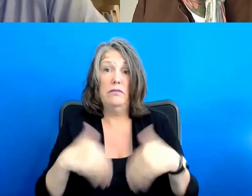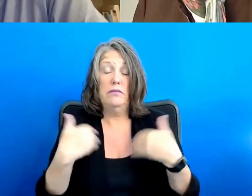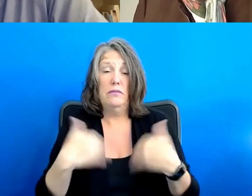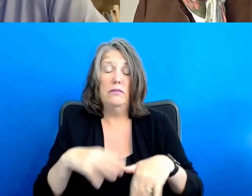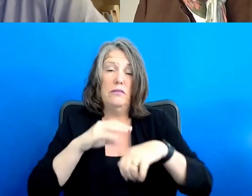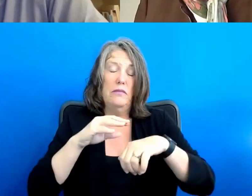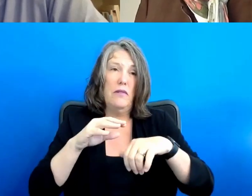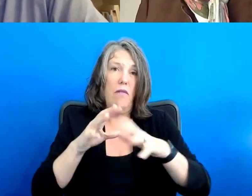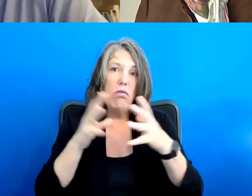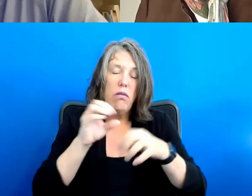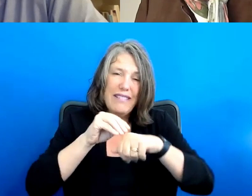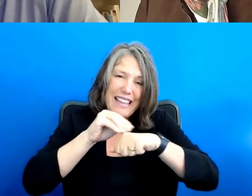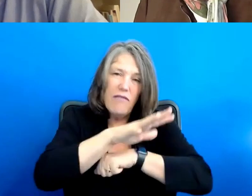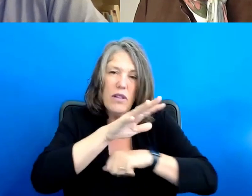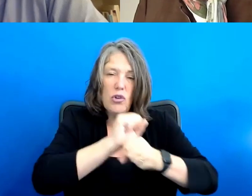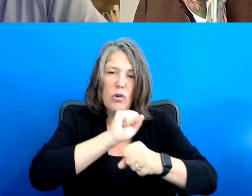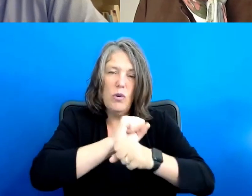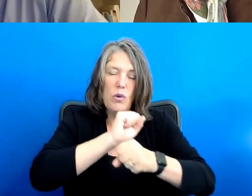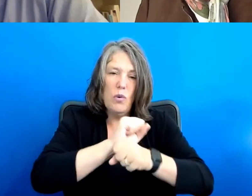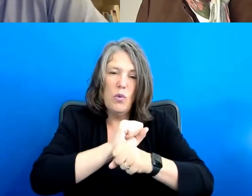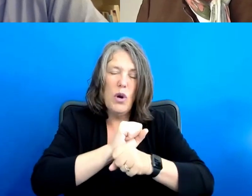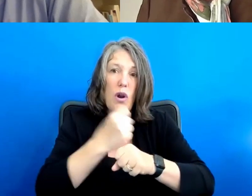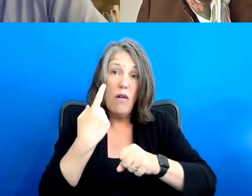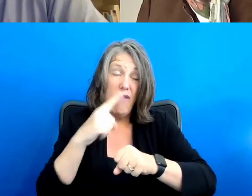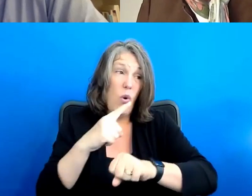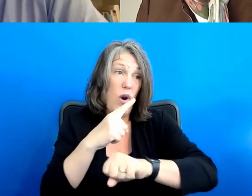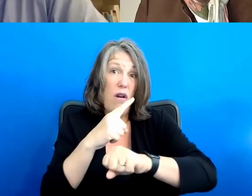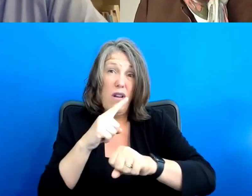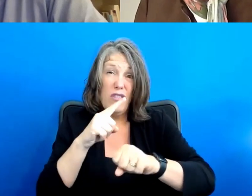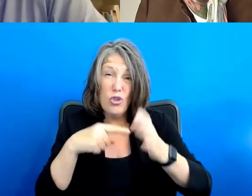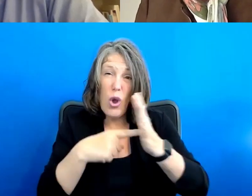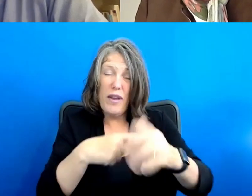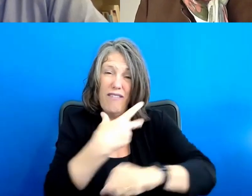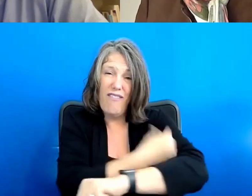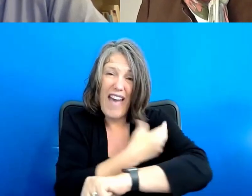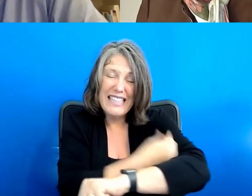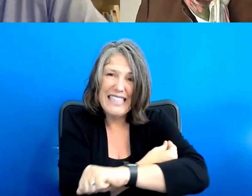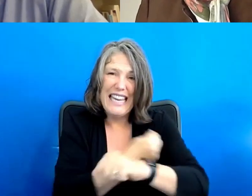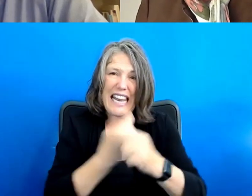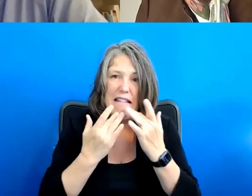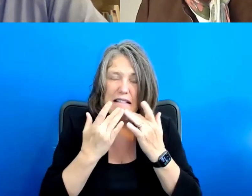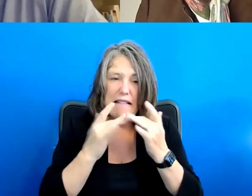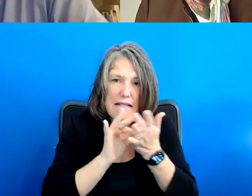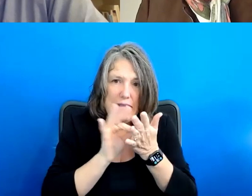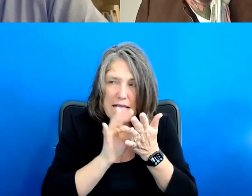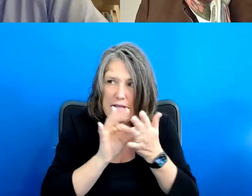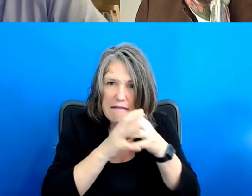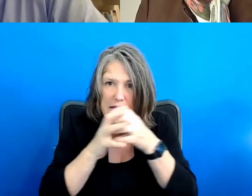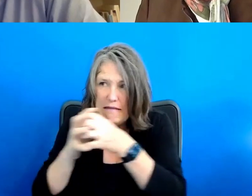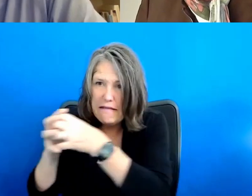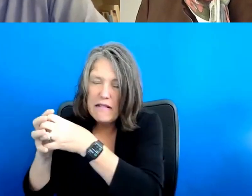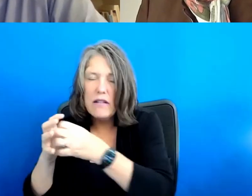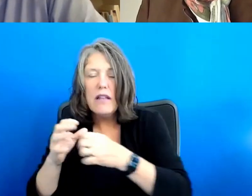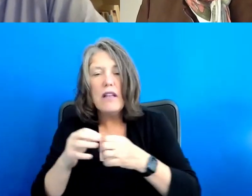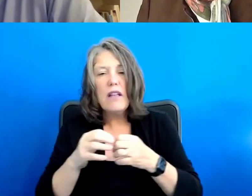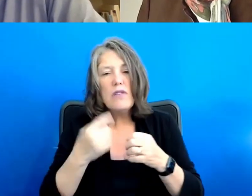influential work on the rationing of vaccines, which is just fascinating in a new area. So